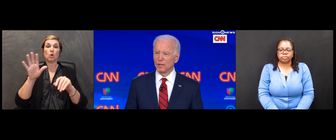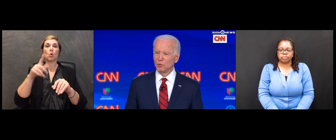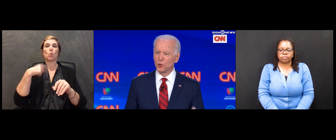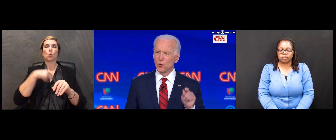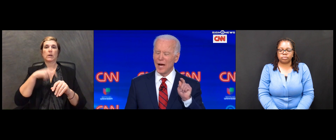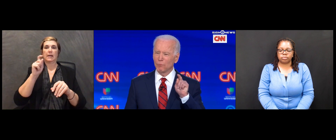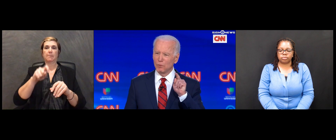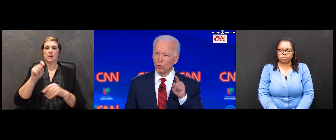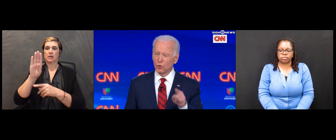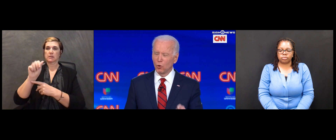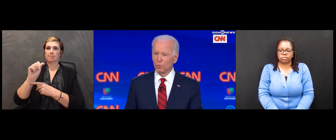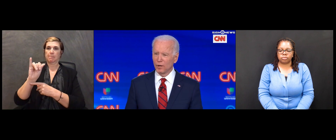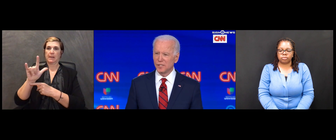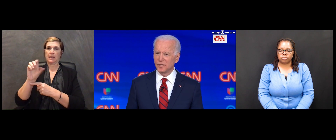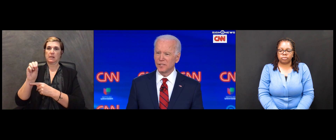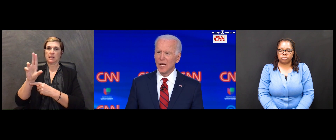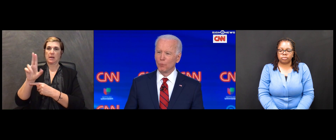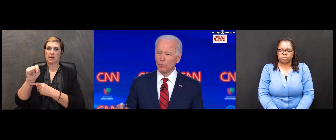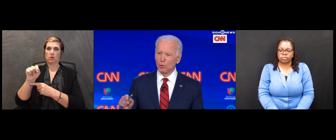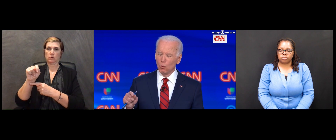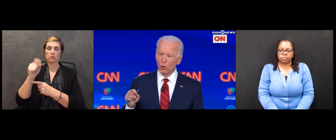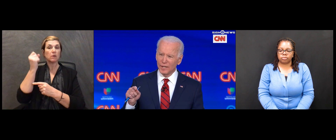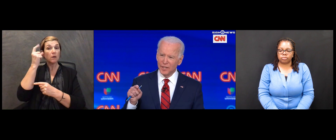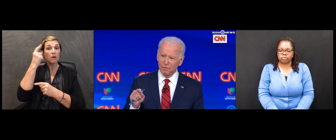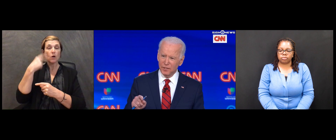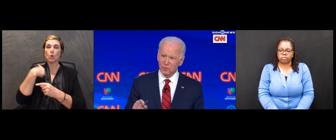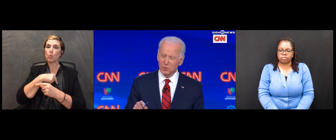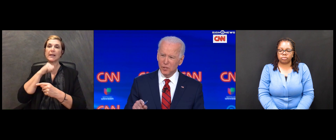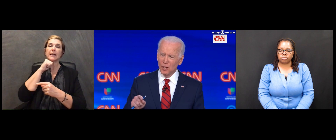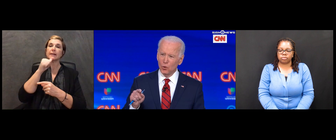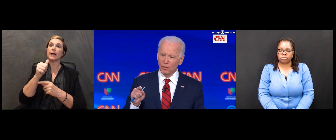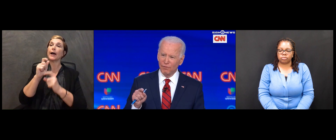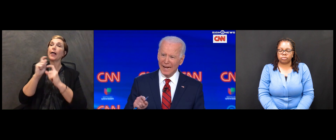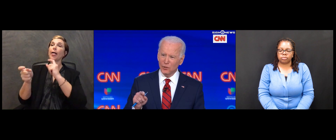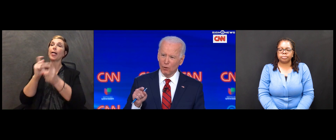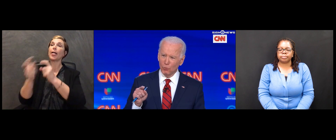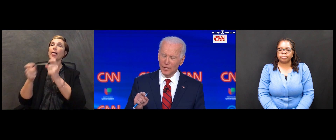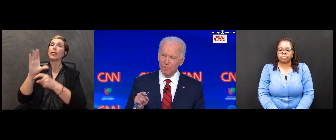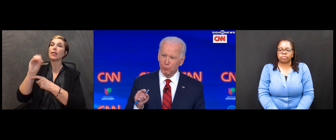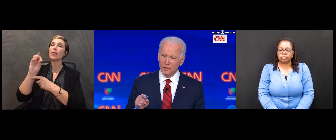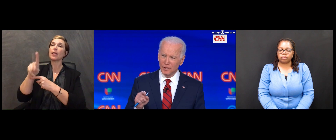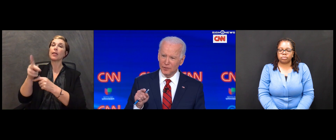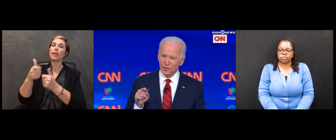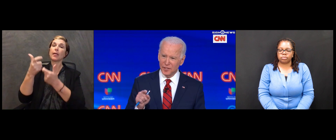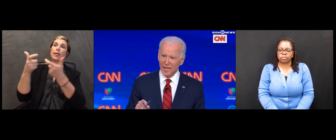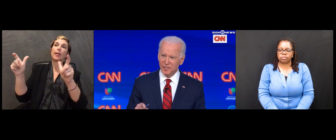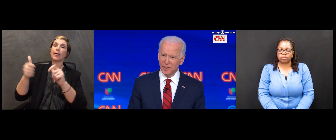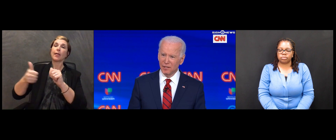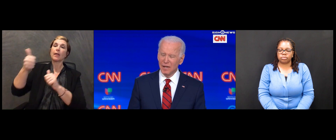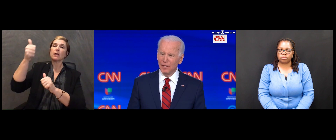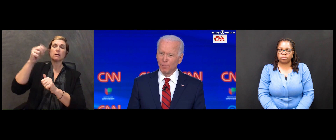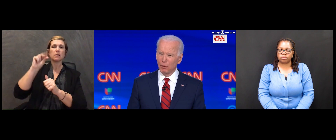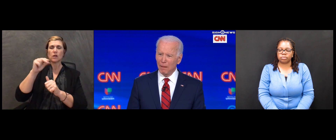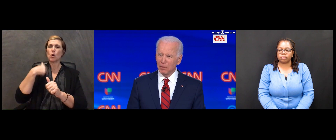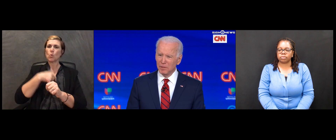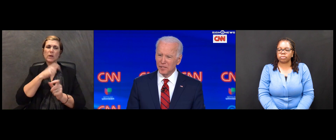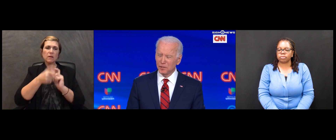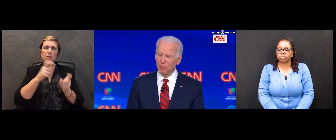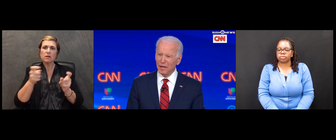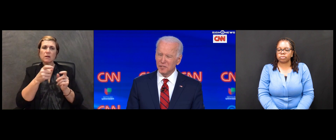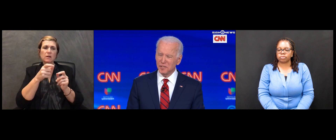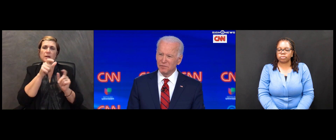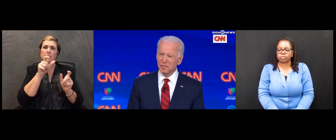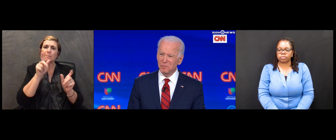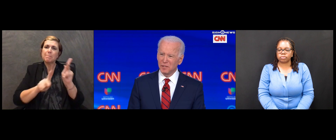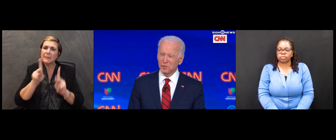package, that we do not reward corporations. We reward individuals who, in fact, are really put to the test here. The problem is